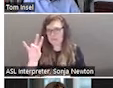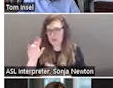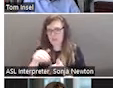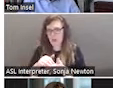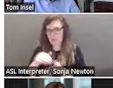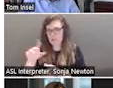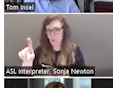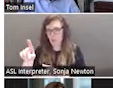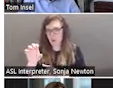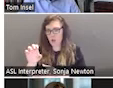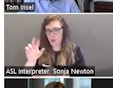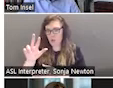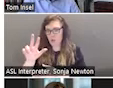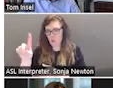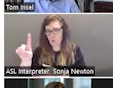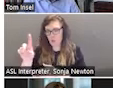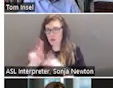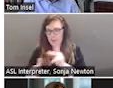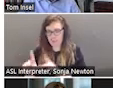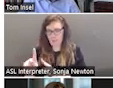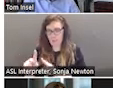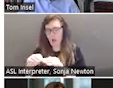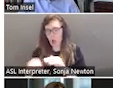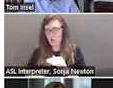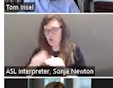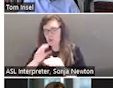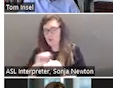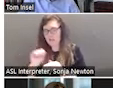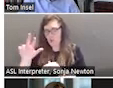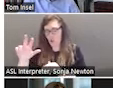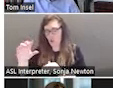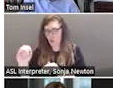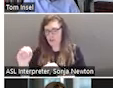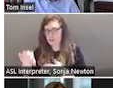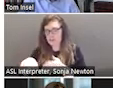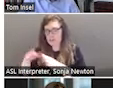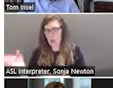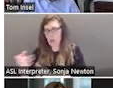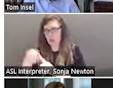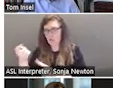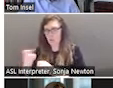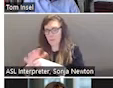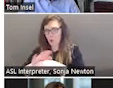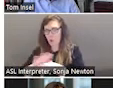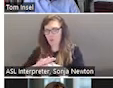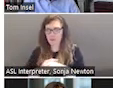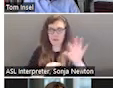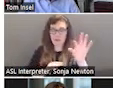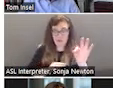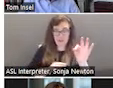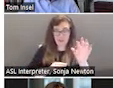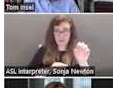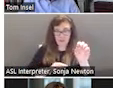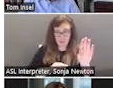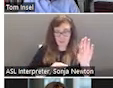7,131 people under the age of 30 to COVID from March or February of